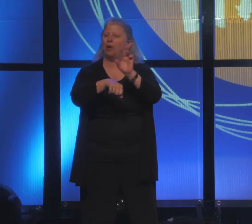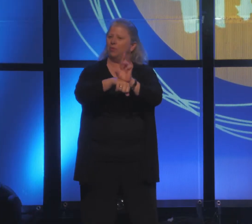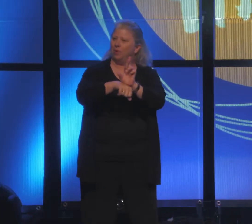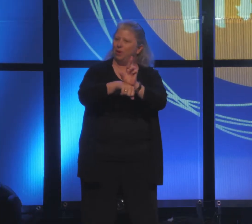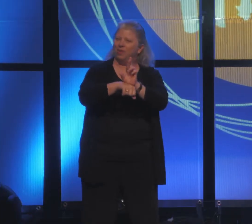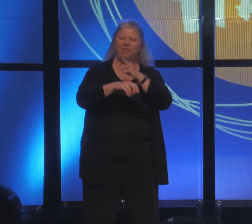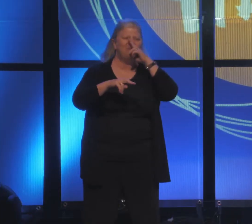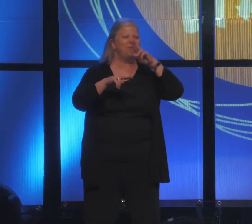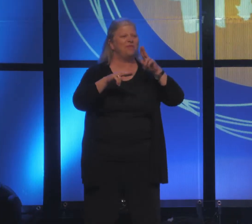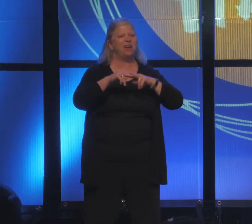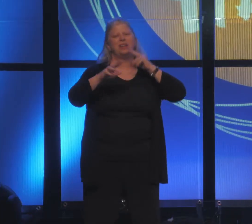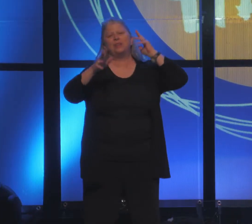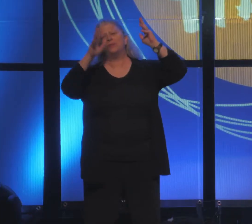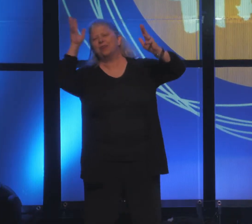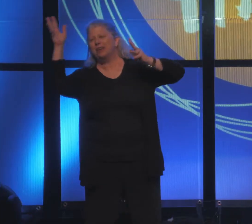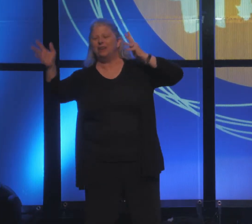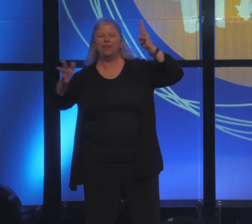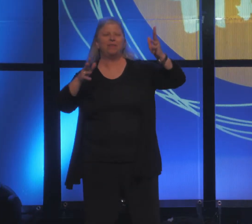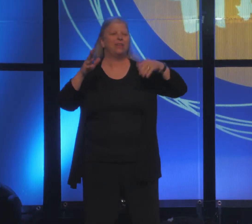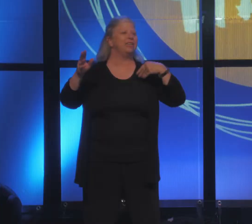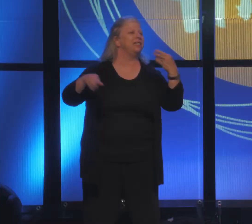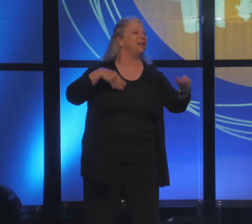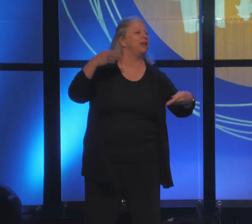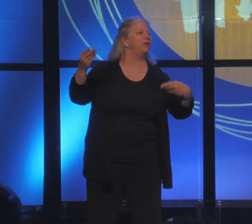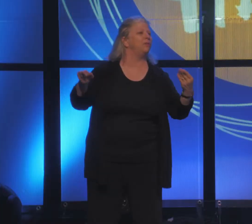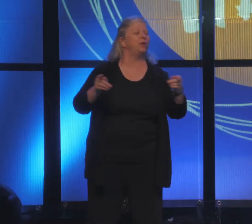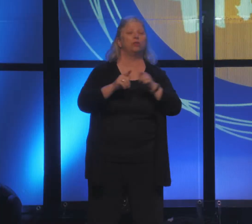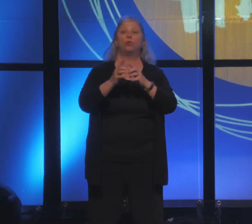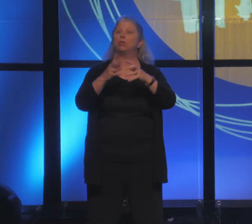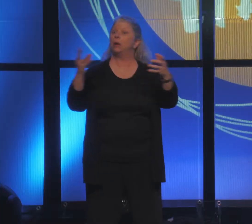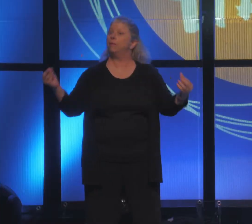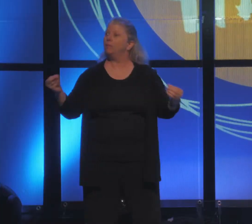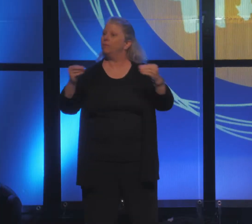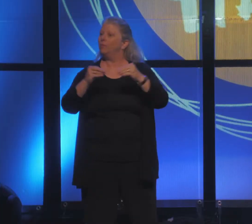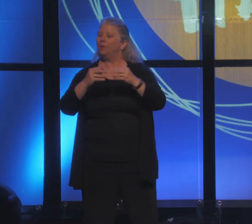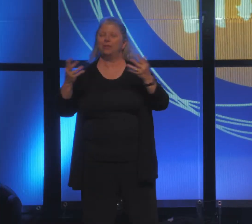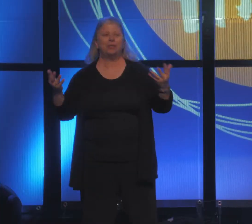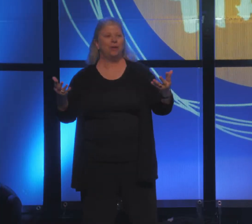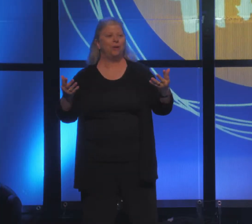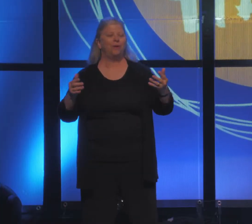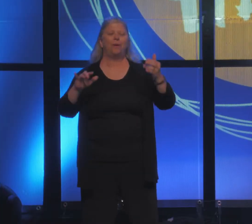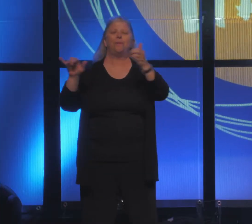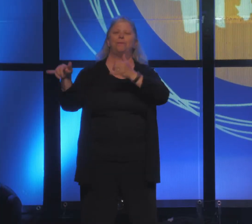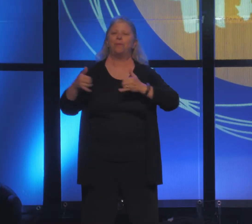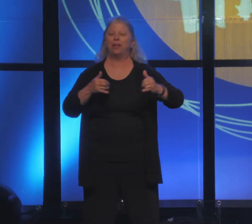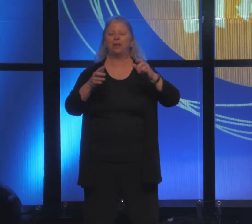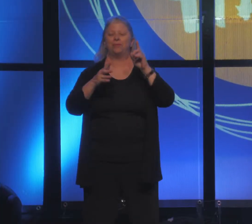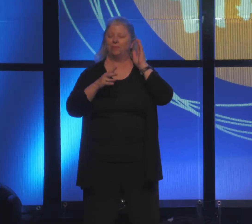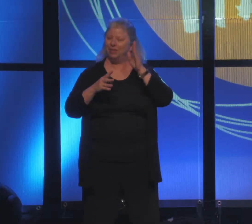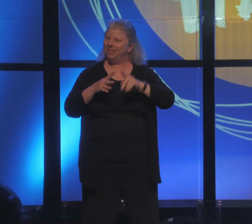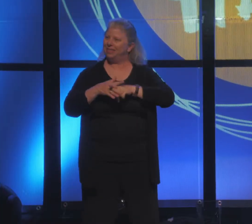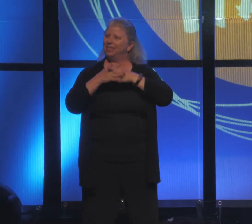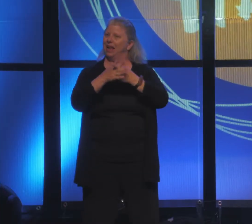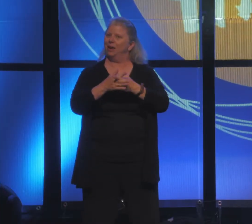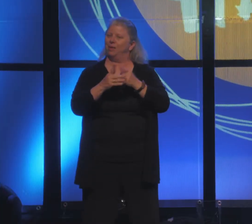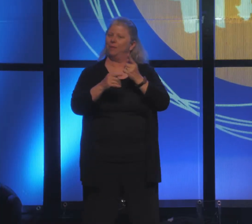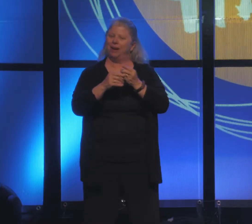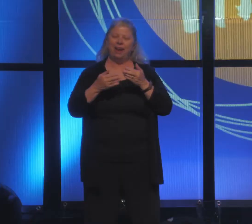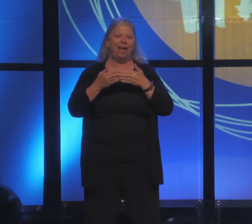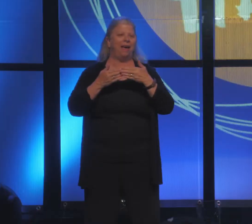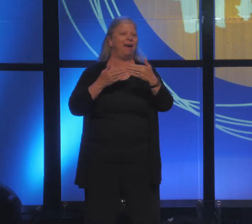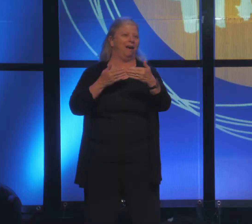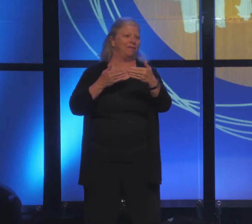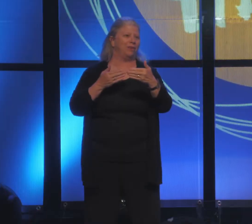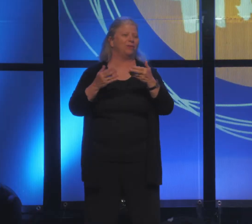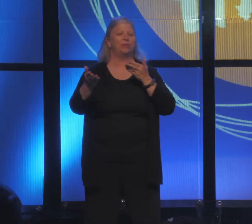of fun, creativity, generosity, and so much more. So the party will get started directly